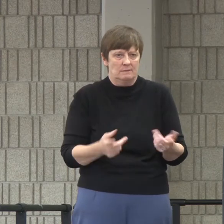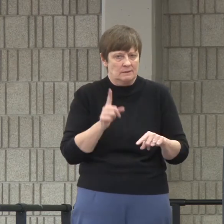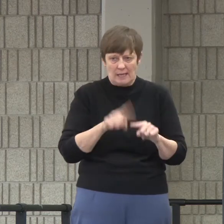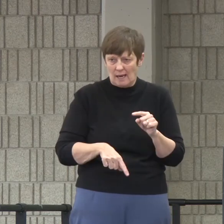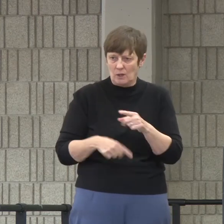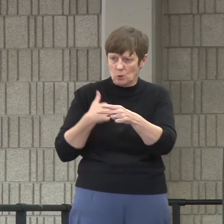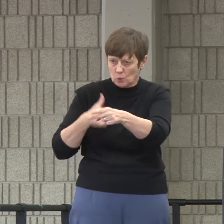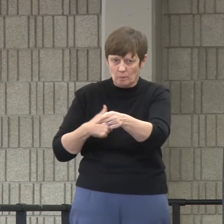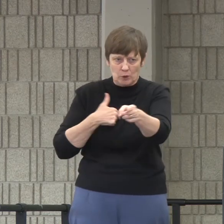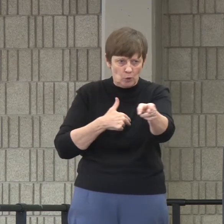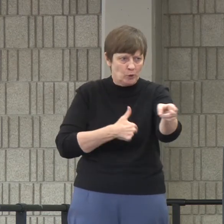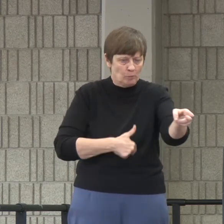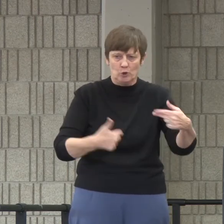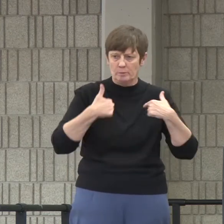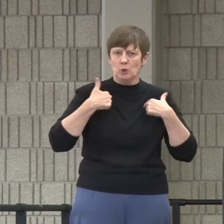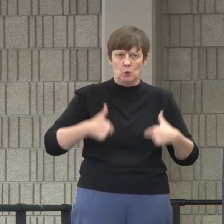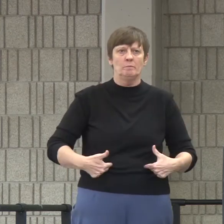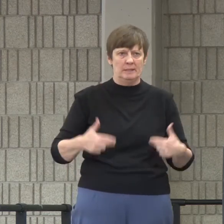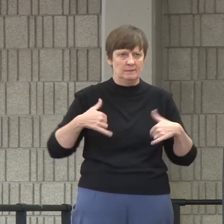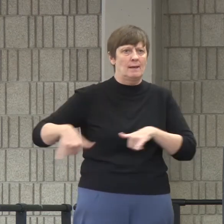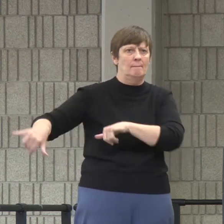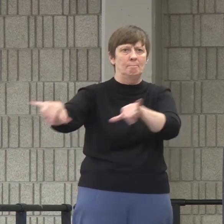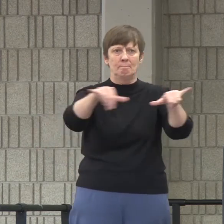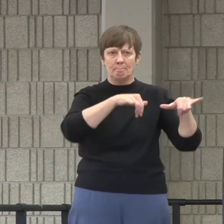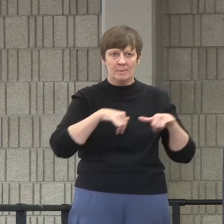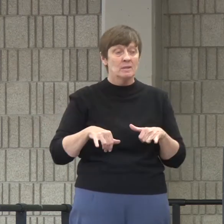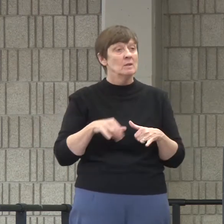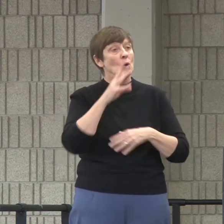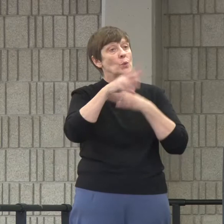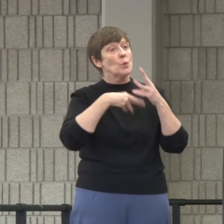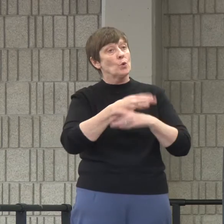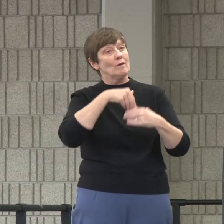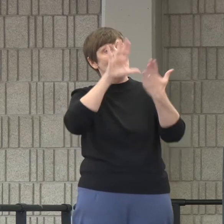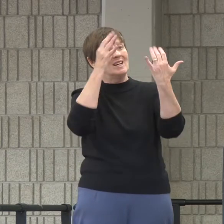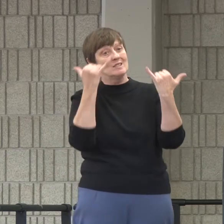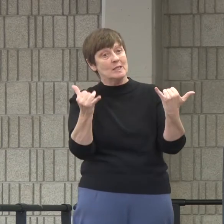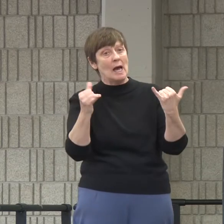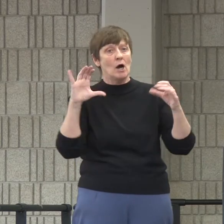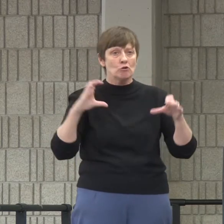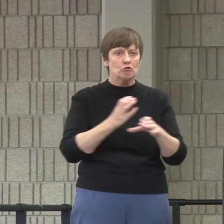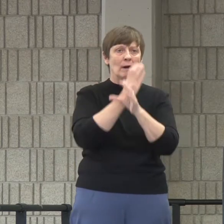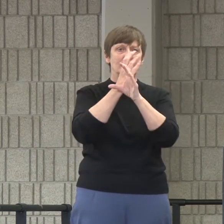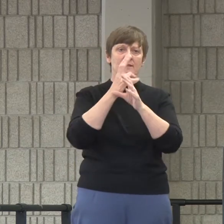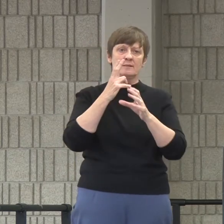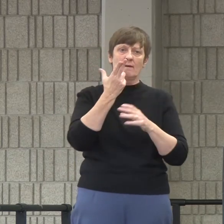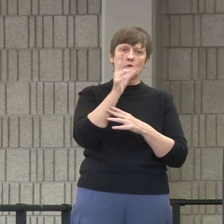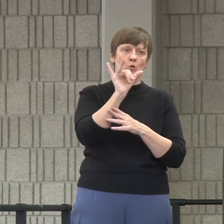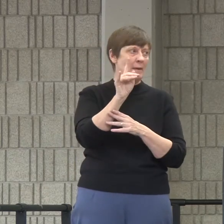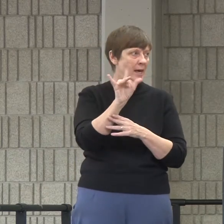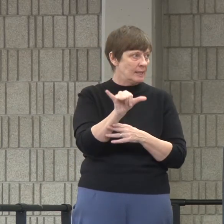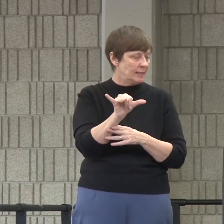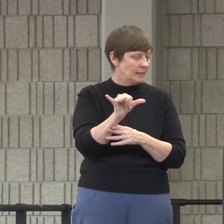What our country and world faces now are crises of humanity, but if we simply